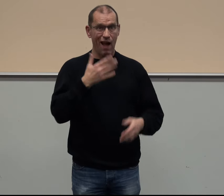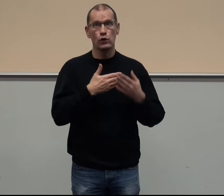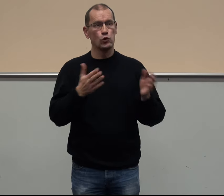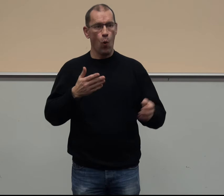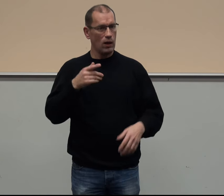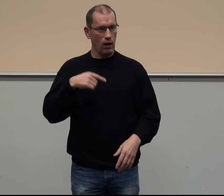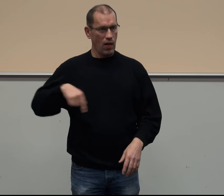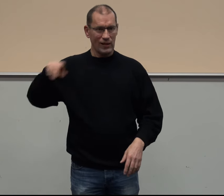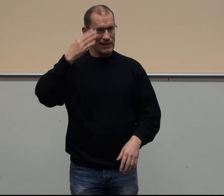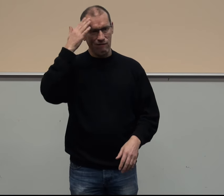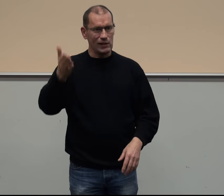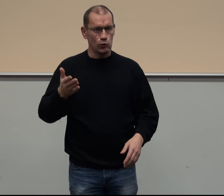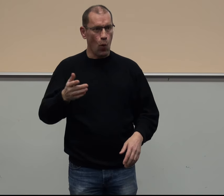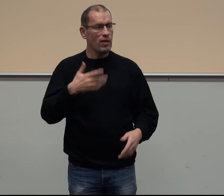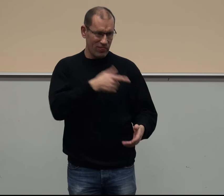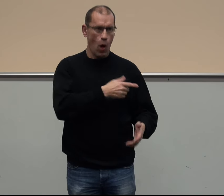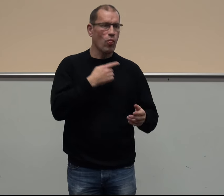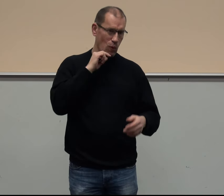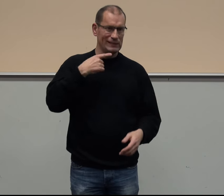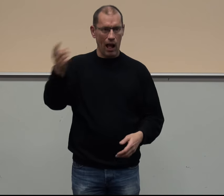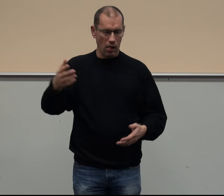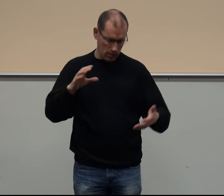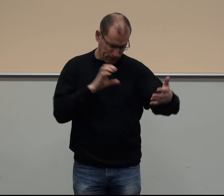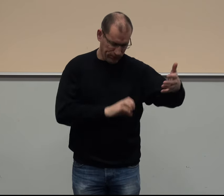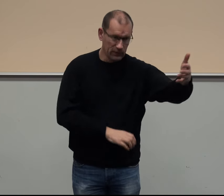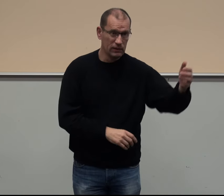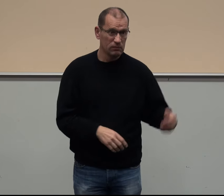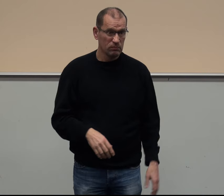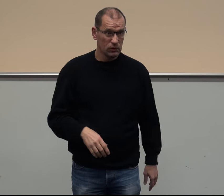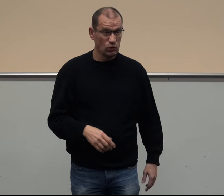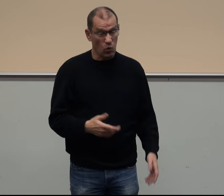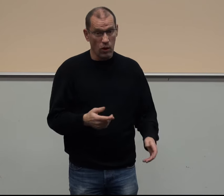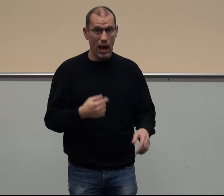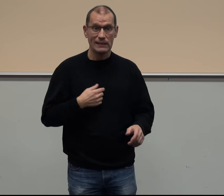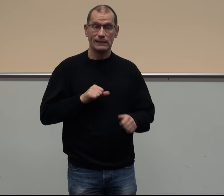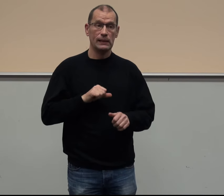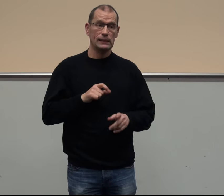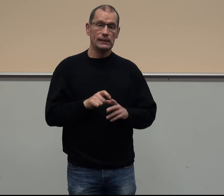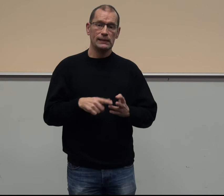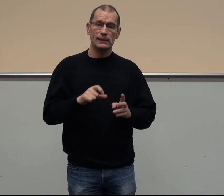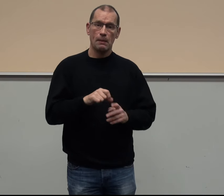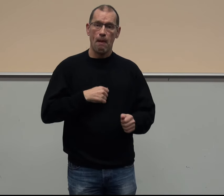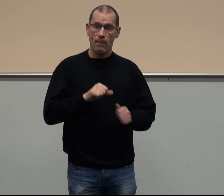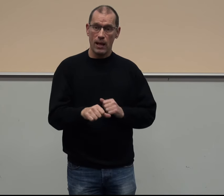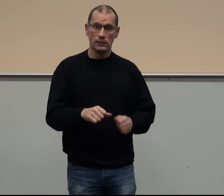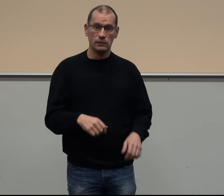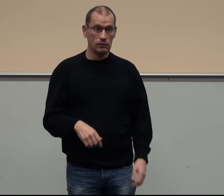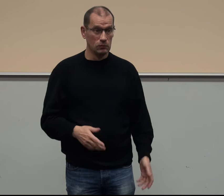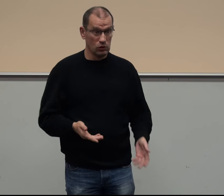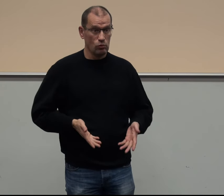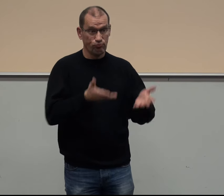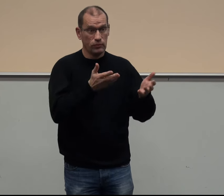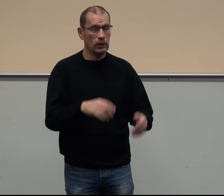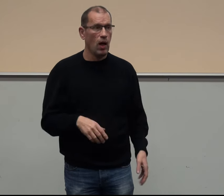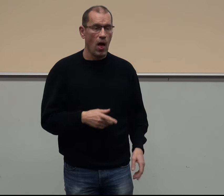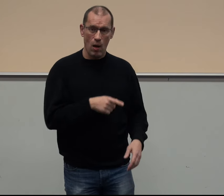and education so these other five shows that deaf people didn't know about can be suitably advertised and promoted. And so